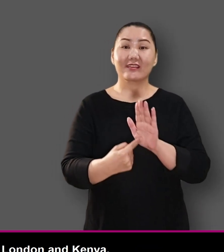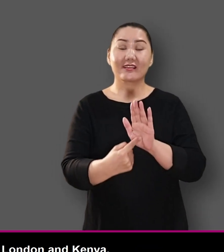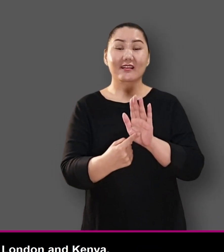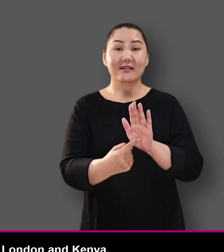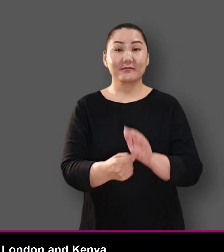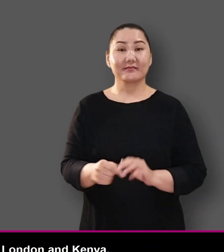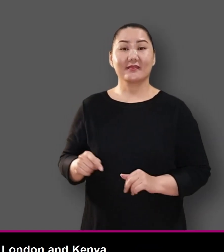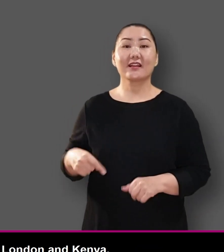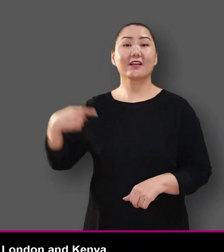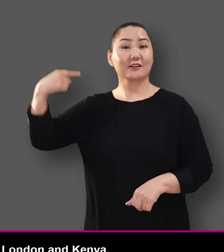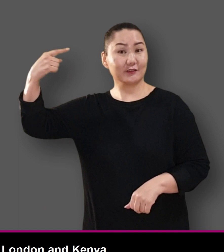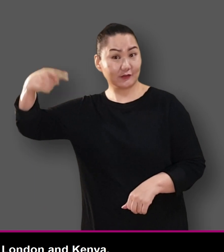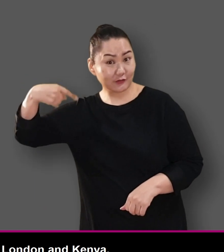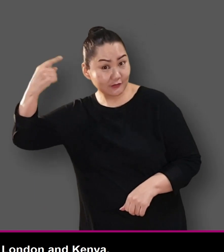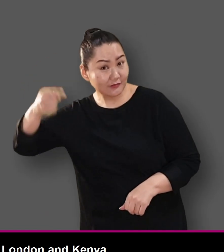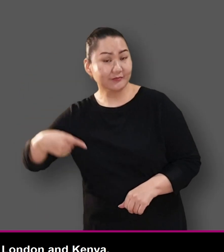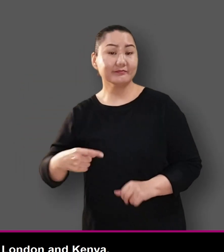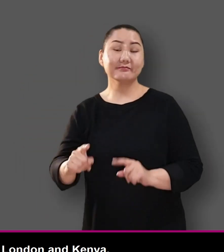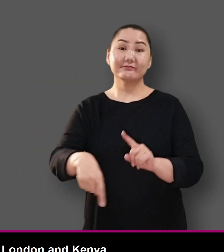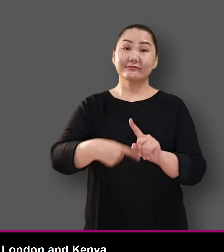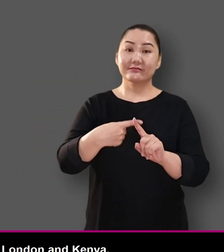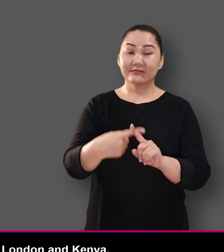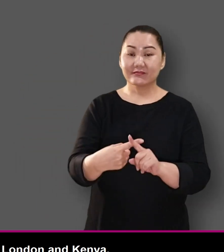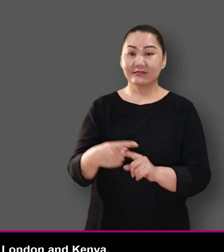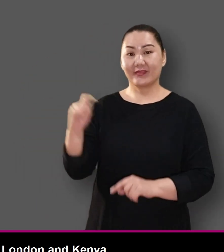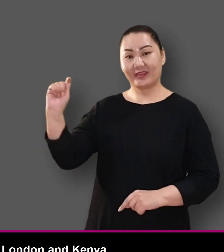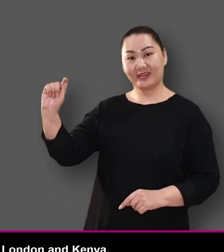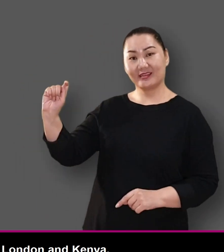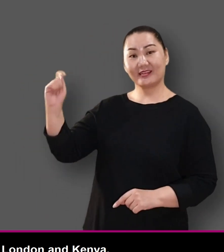For instance, in London and Kenya.